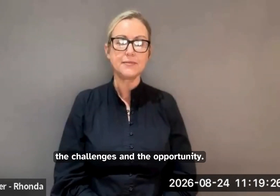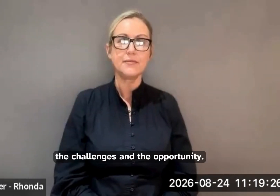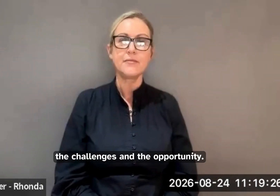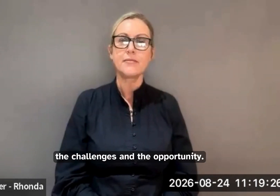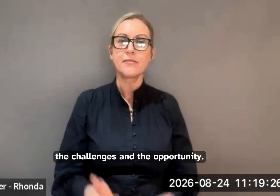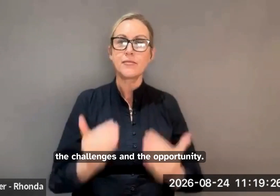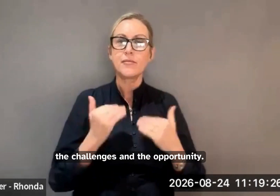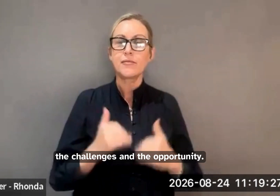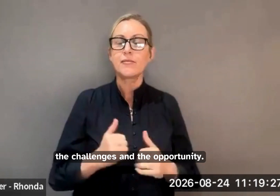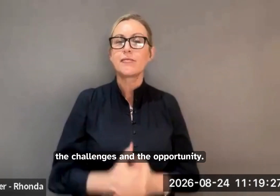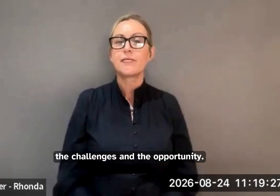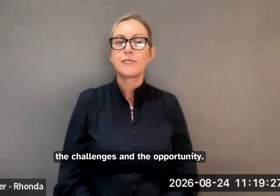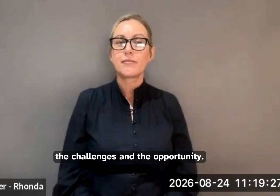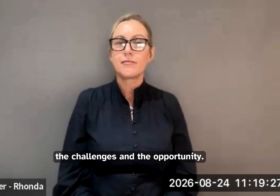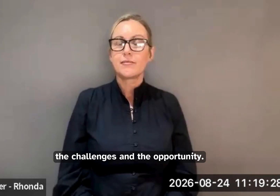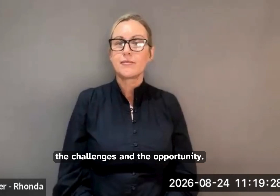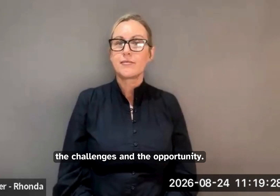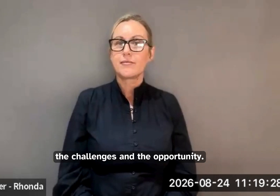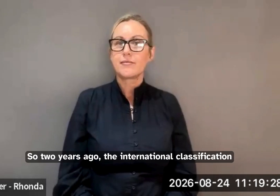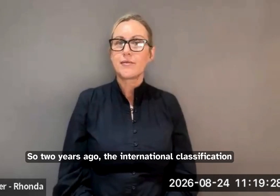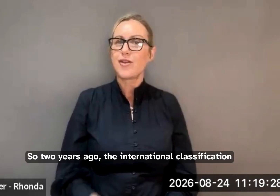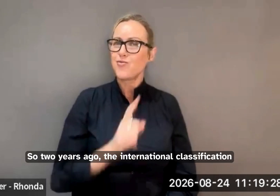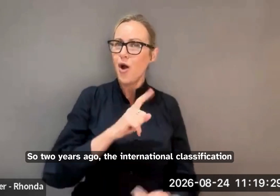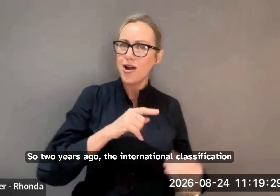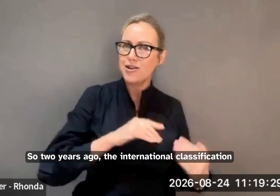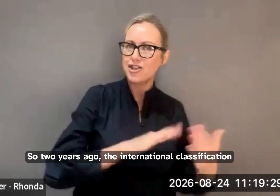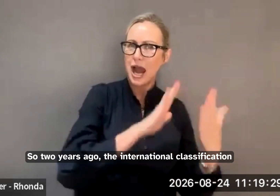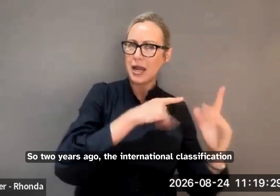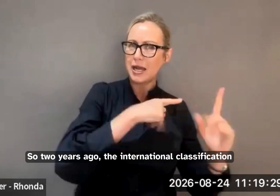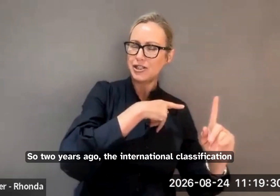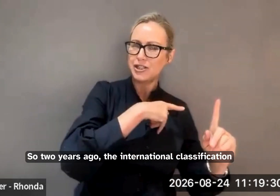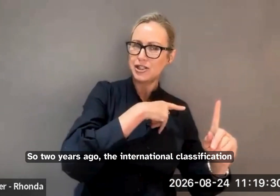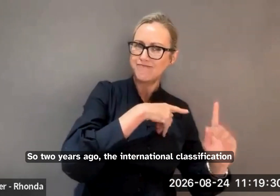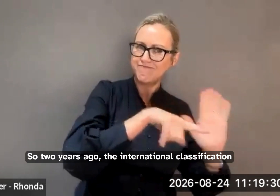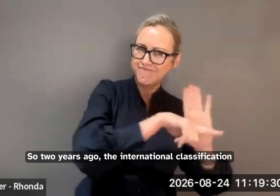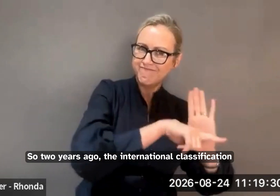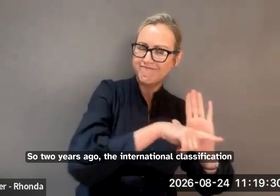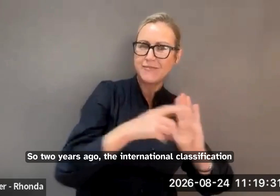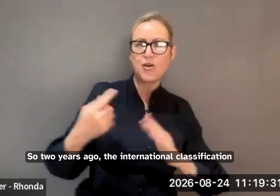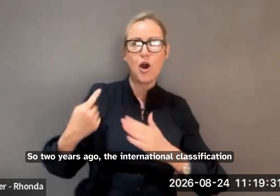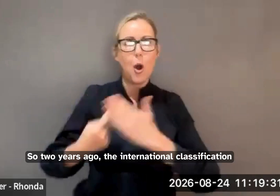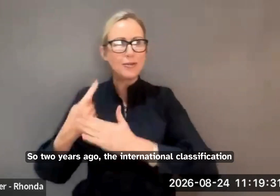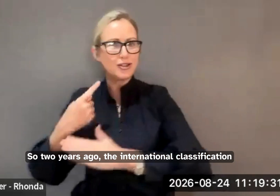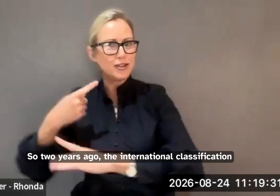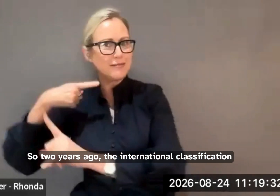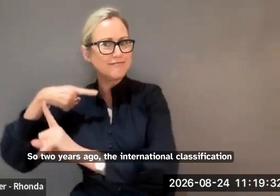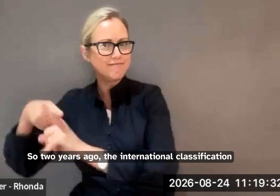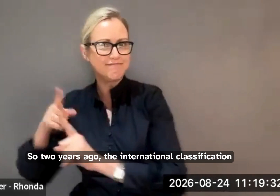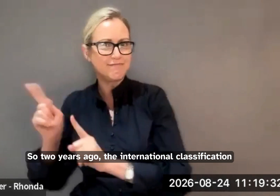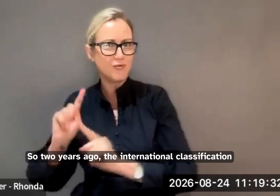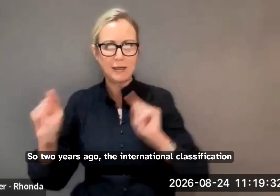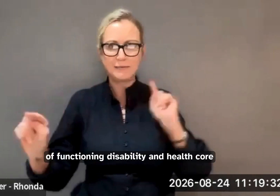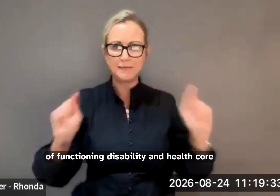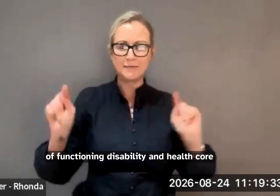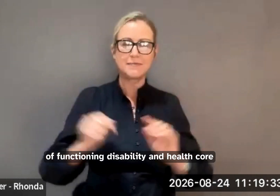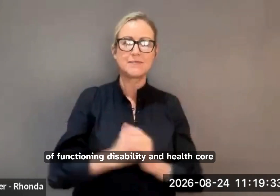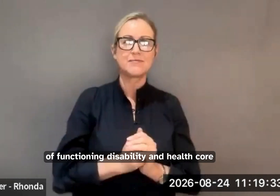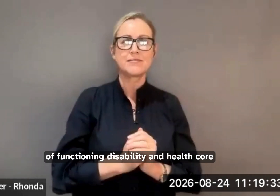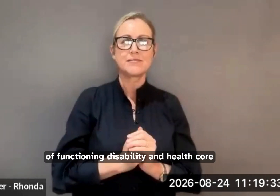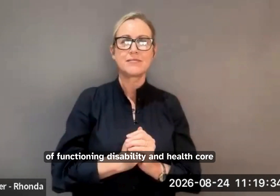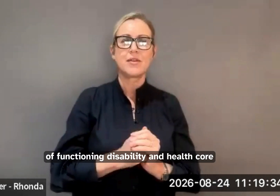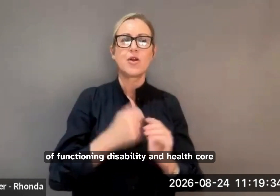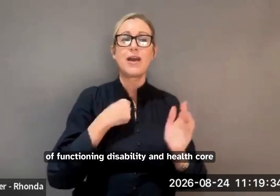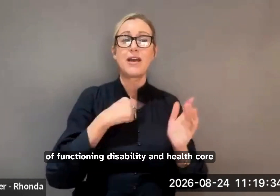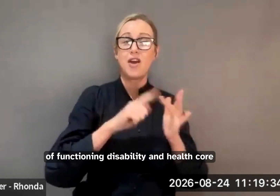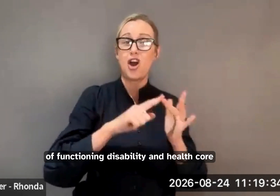So the challenges and the opportunity. So 2 years ago, the international